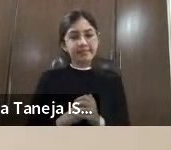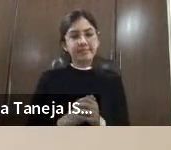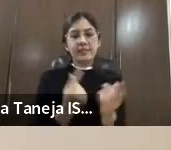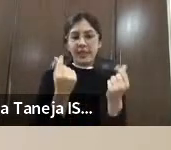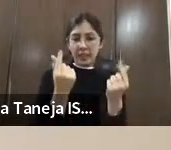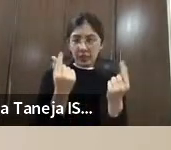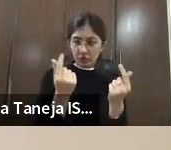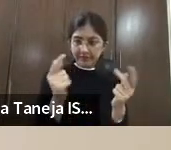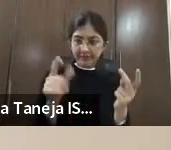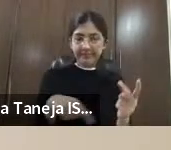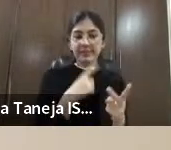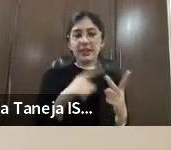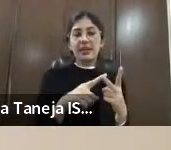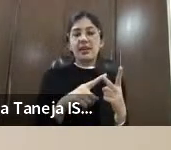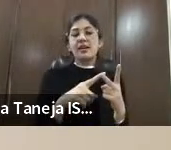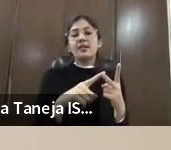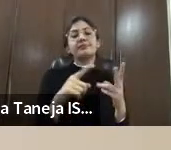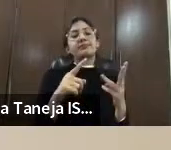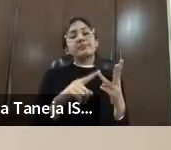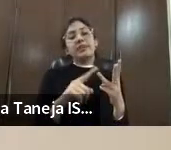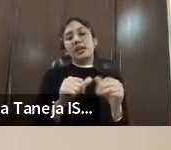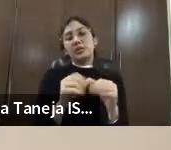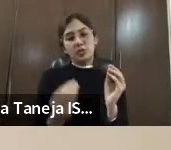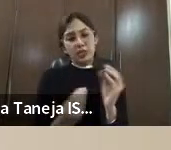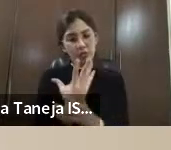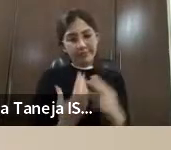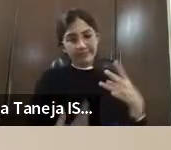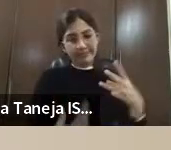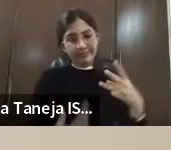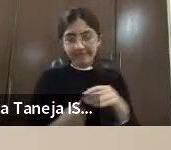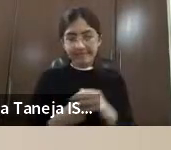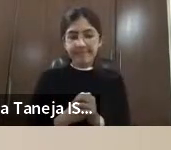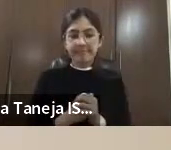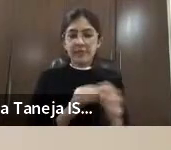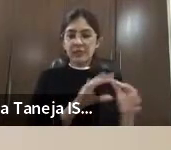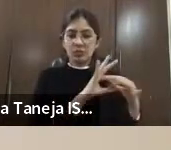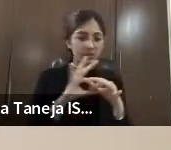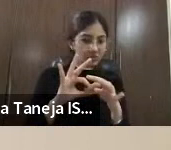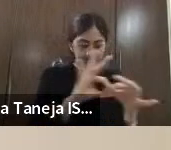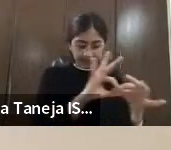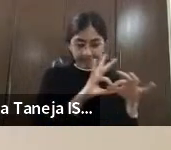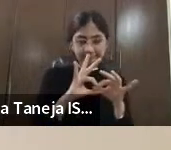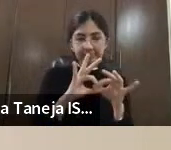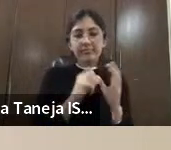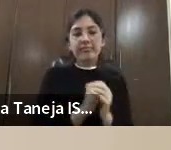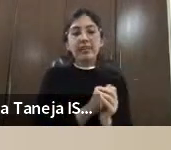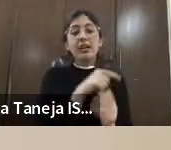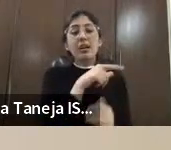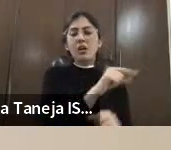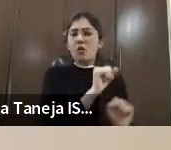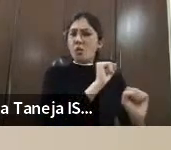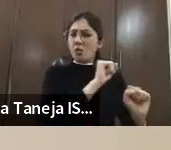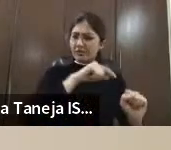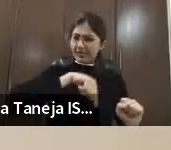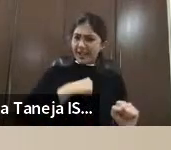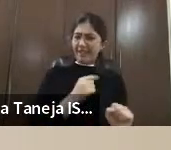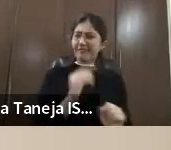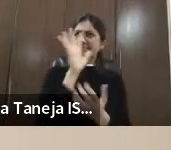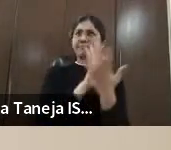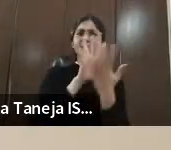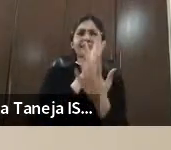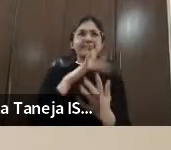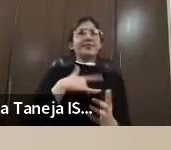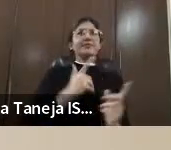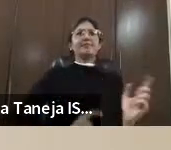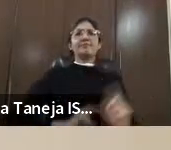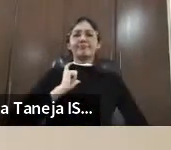financial, rehabilitation, and social. It also builds their own self-image. As you can